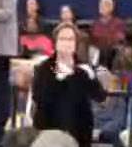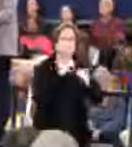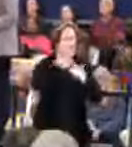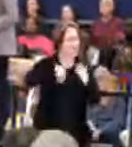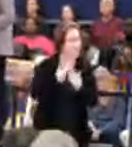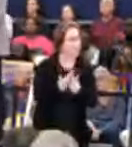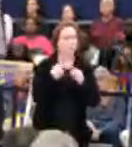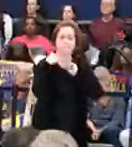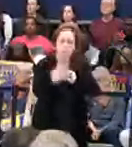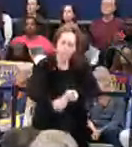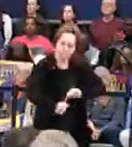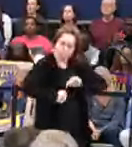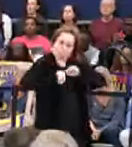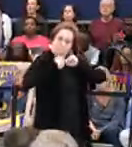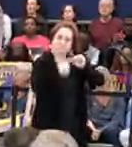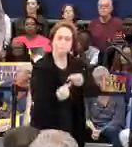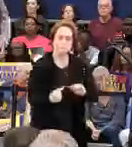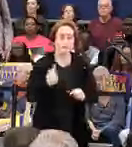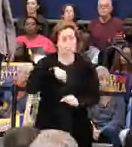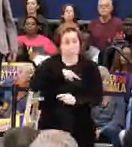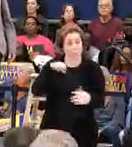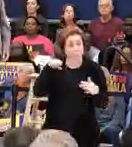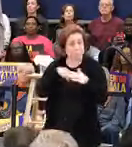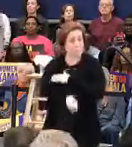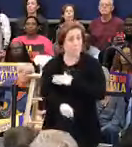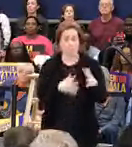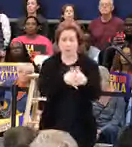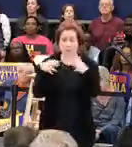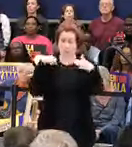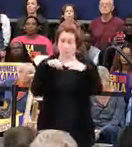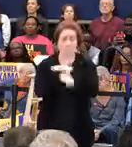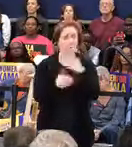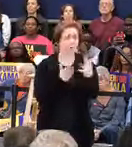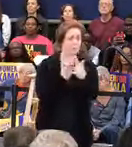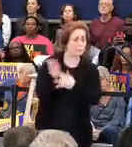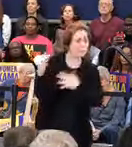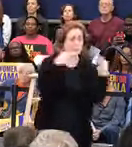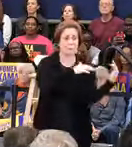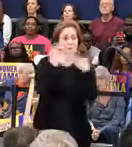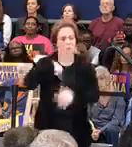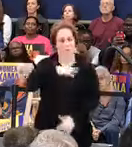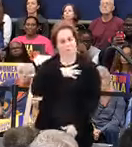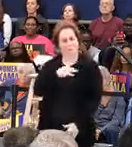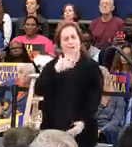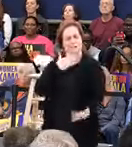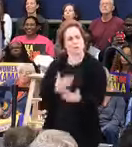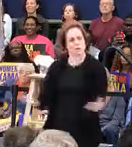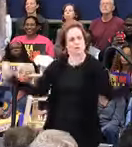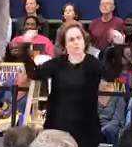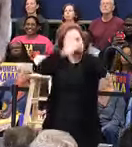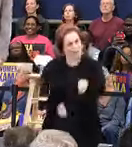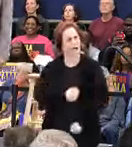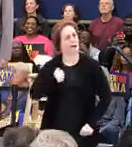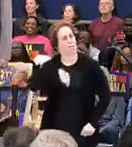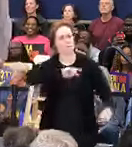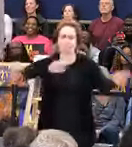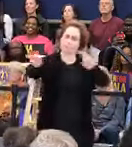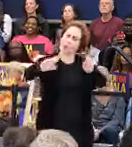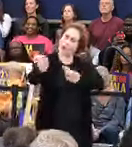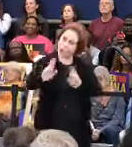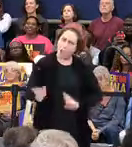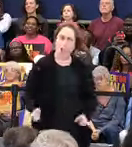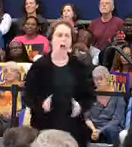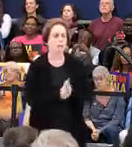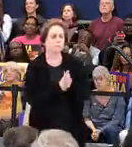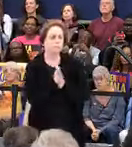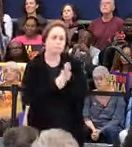that came with a fight. We were born out of a fight as a nation. We like a good fight. We're up for a good fight.